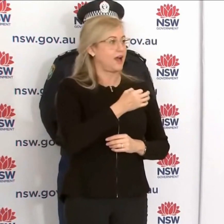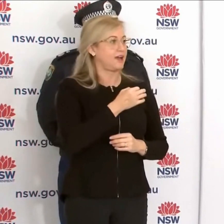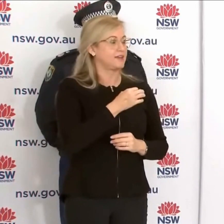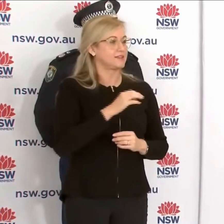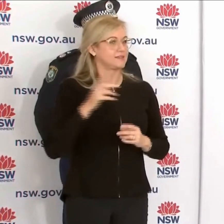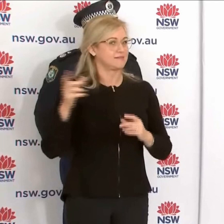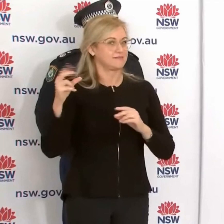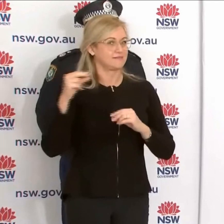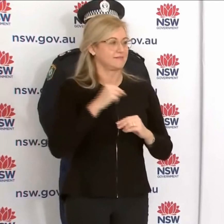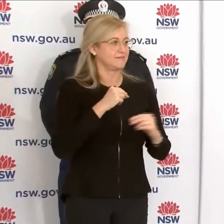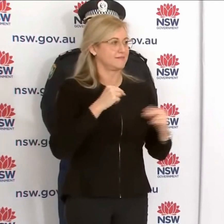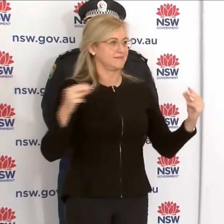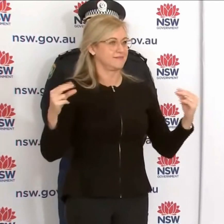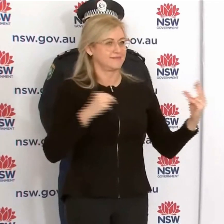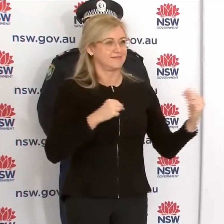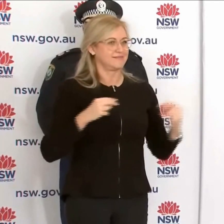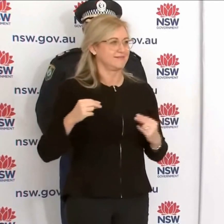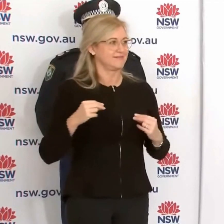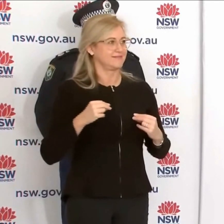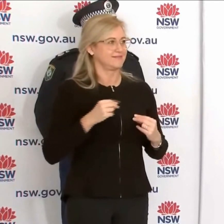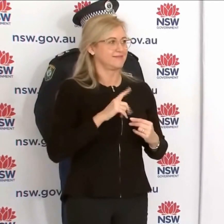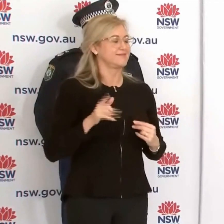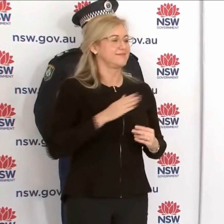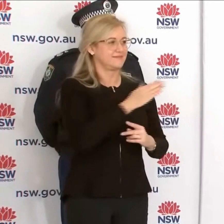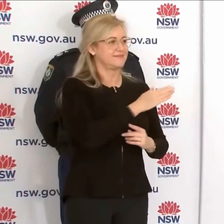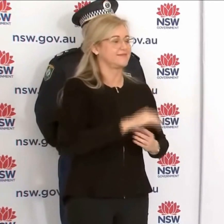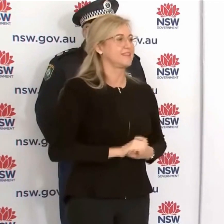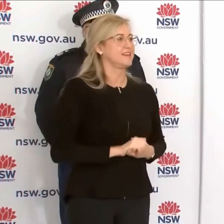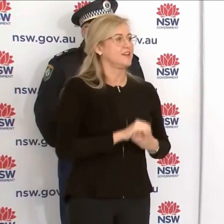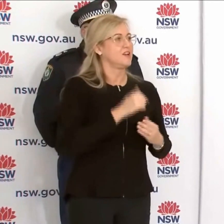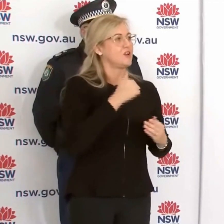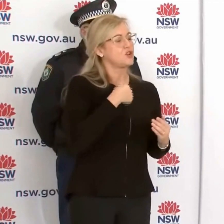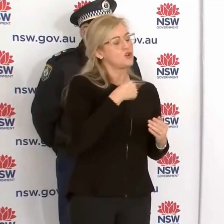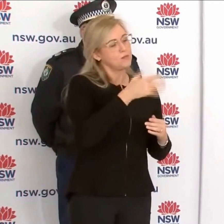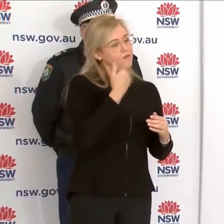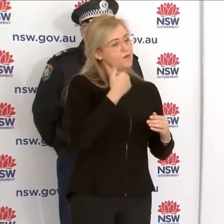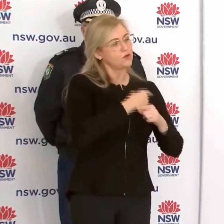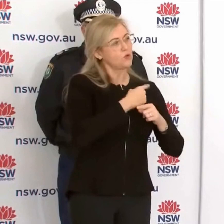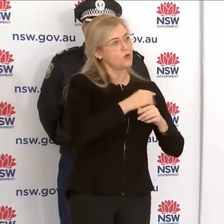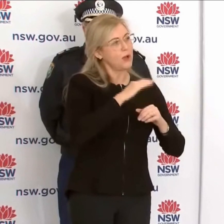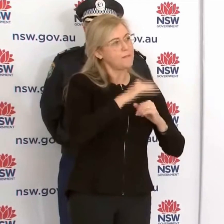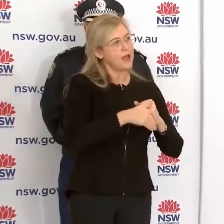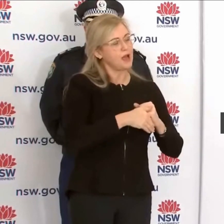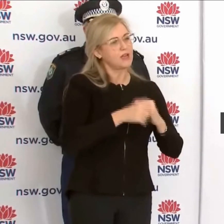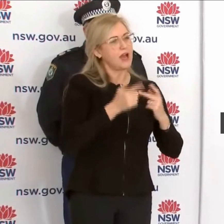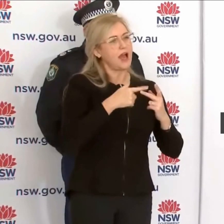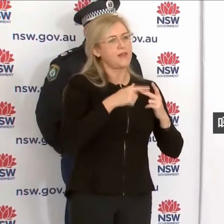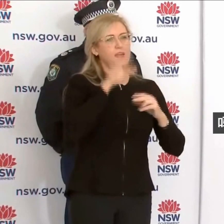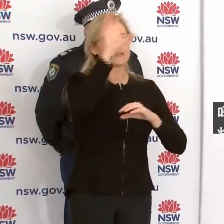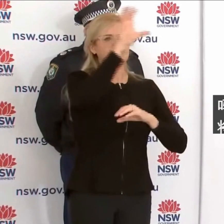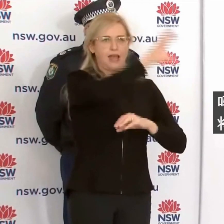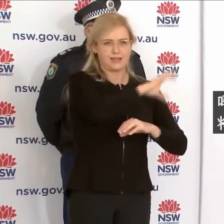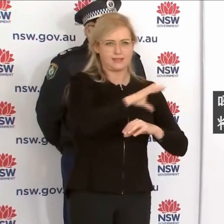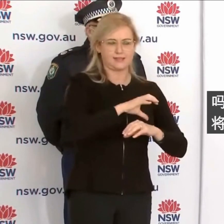Ursula. Premier, I don't even know what to do. Okay. Premier, you mentioned the other states. You said